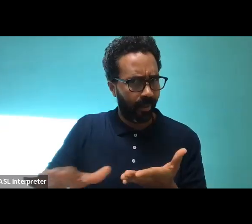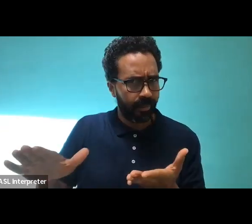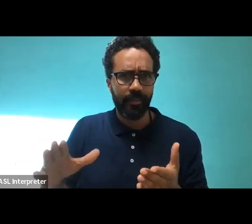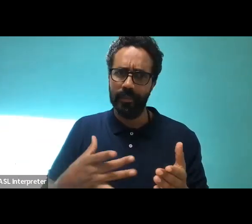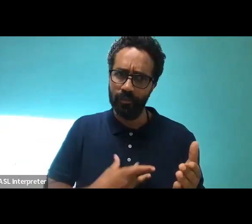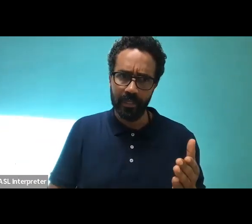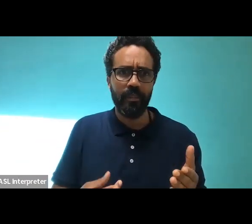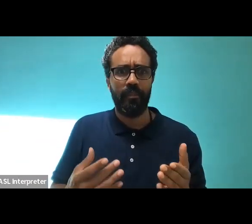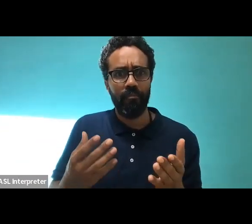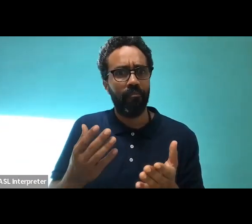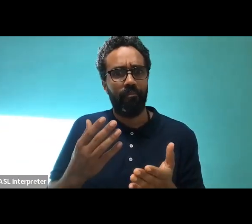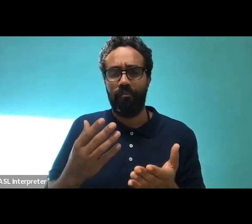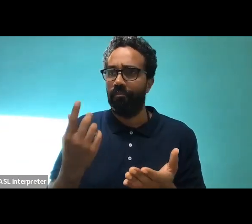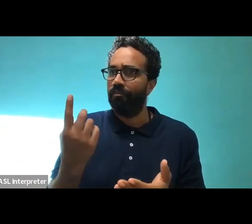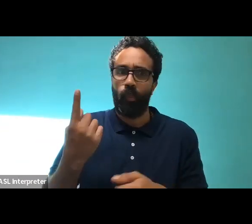do at some point.